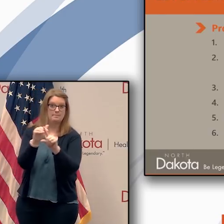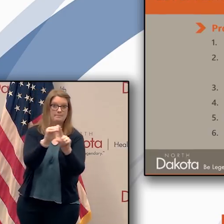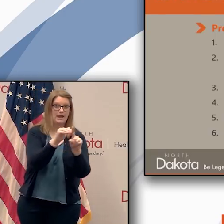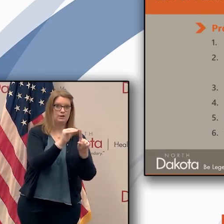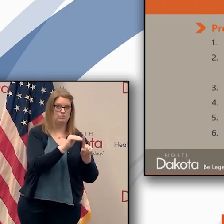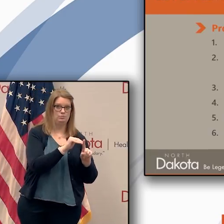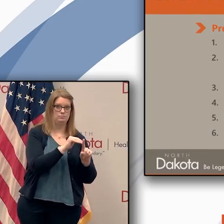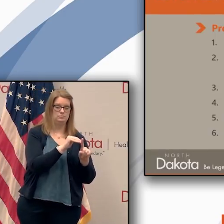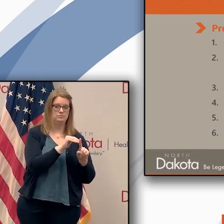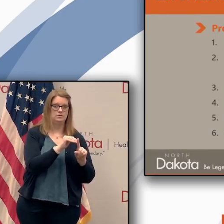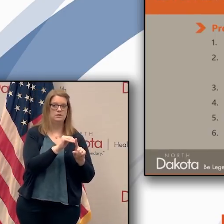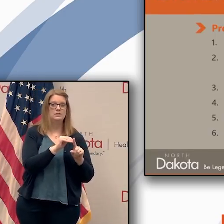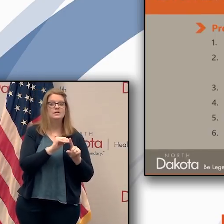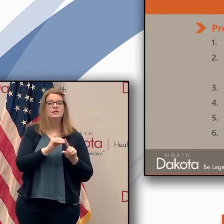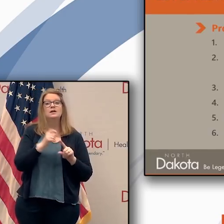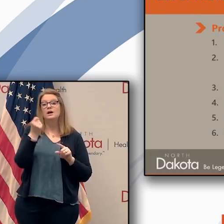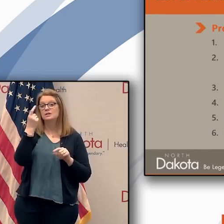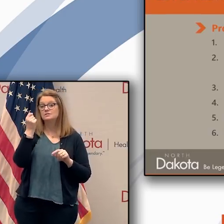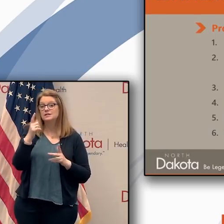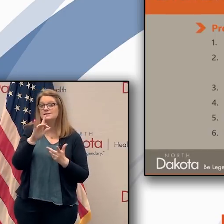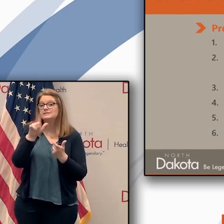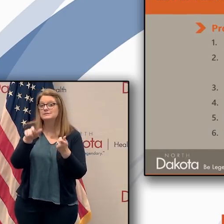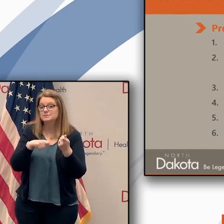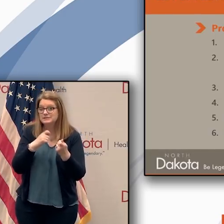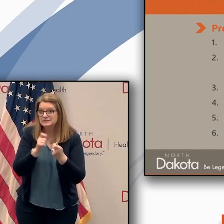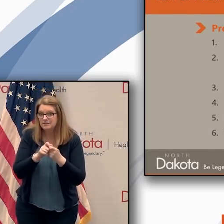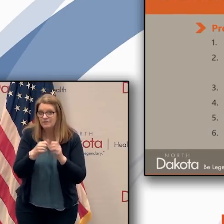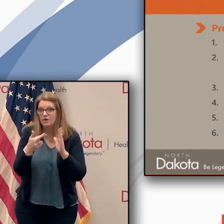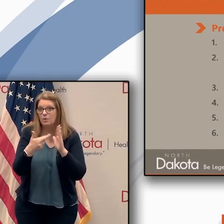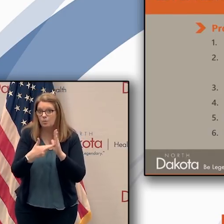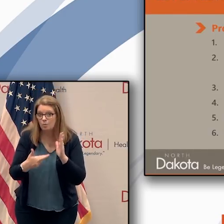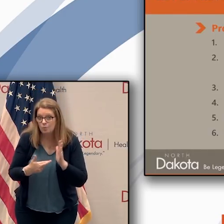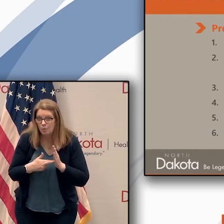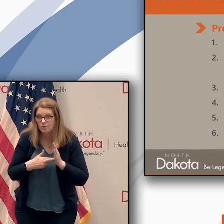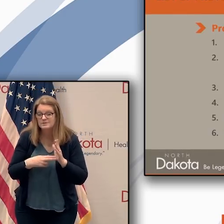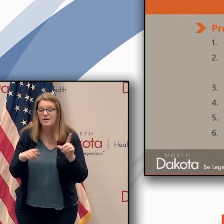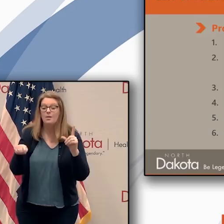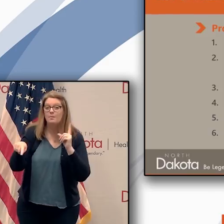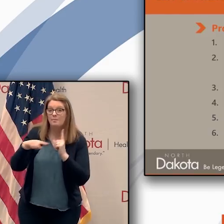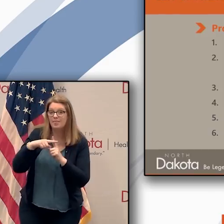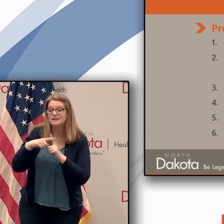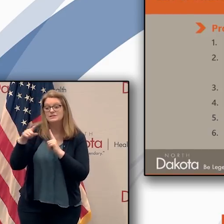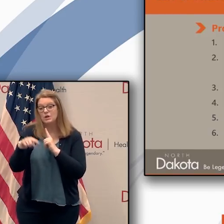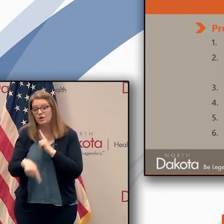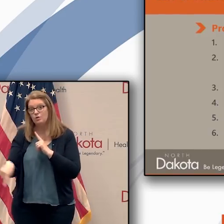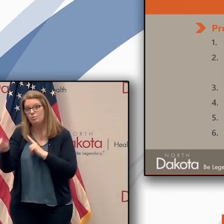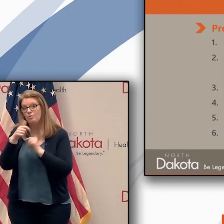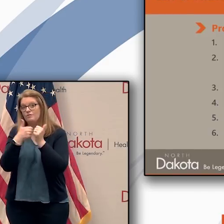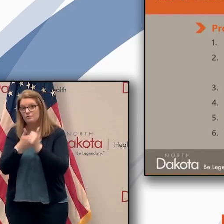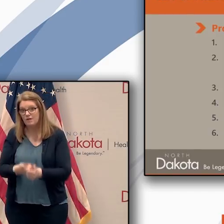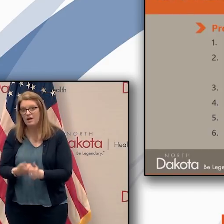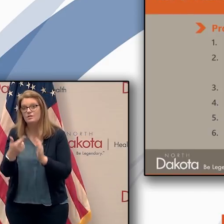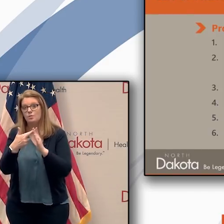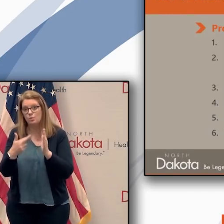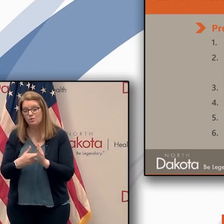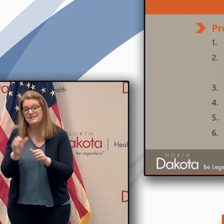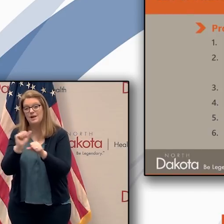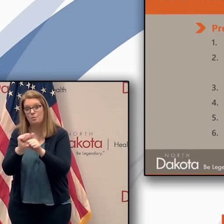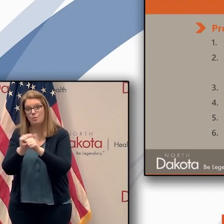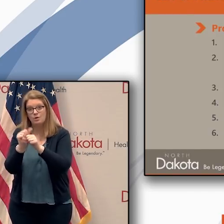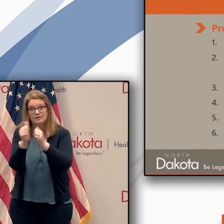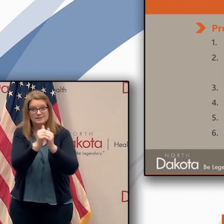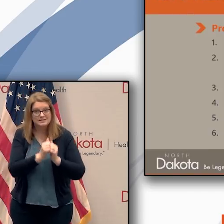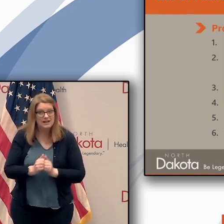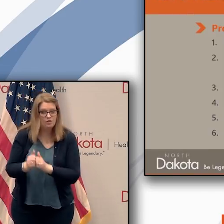is only with these specific protections and all of us working together, business, employers, and citizens, that